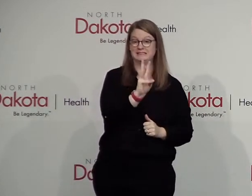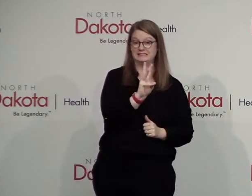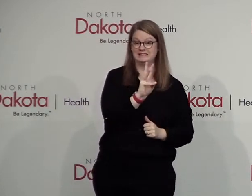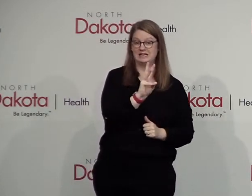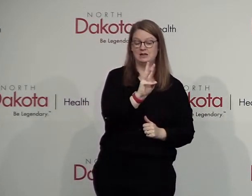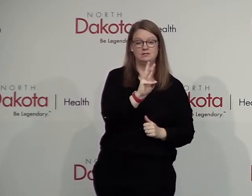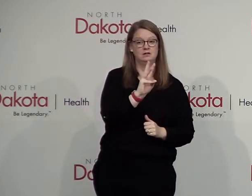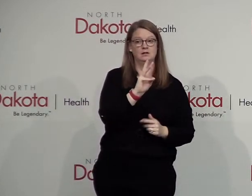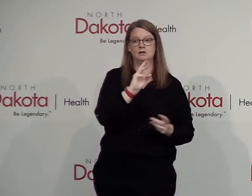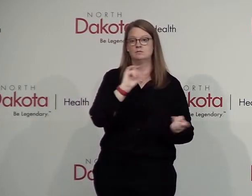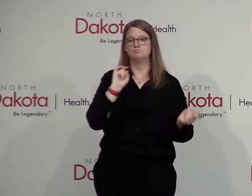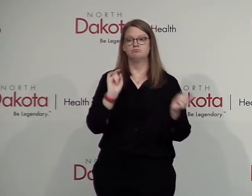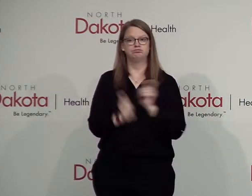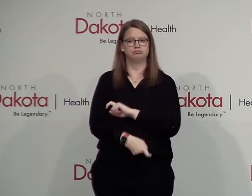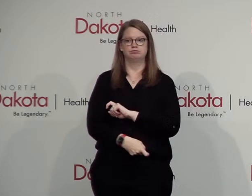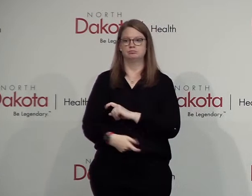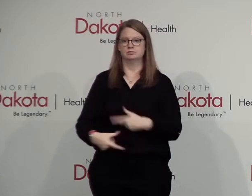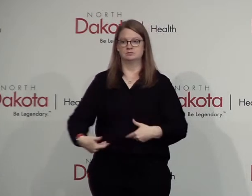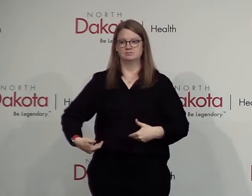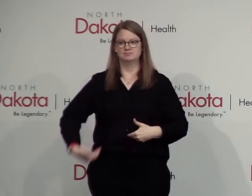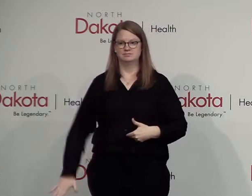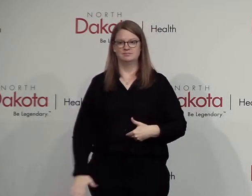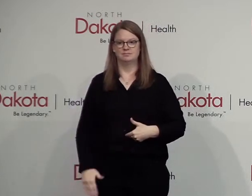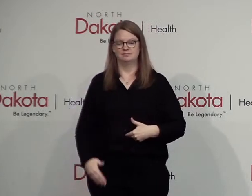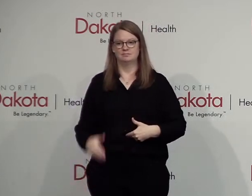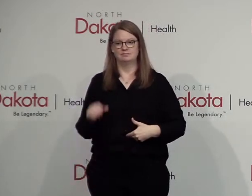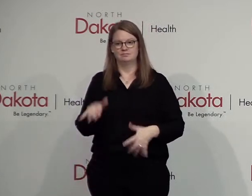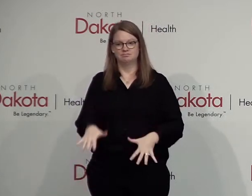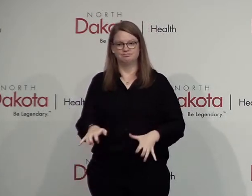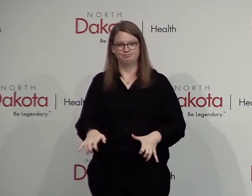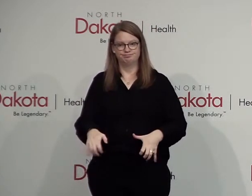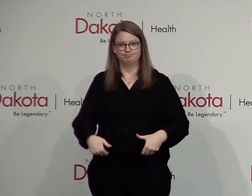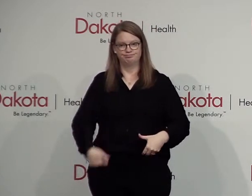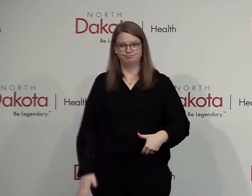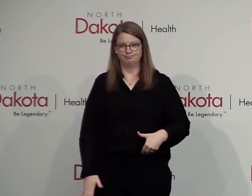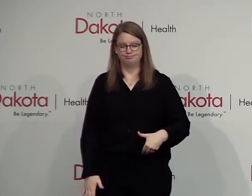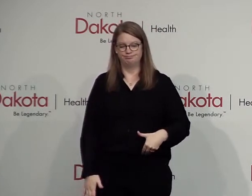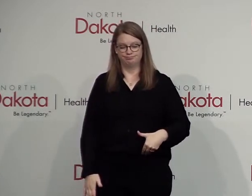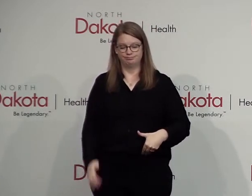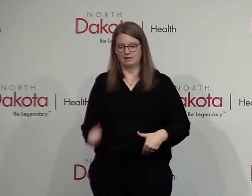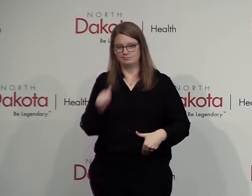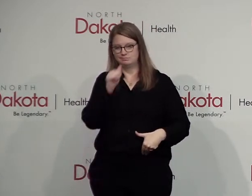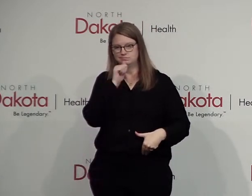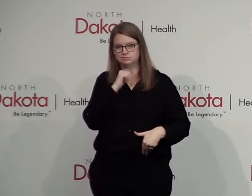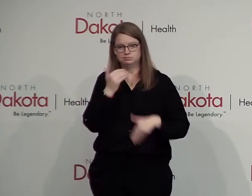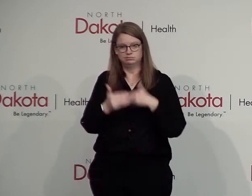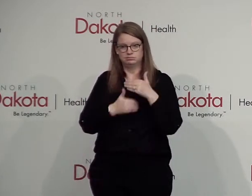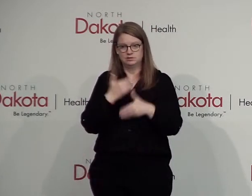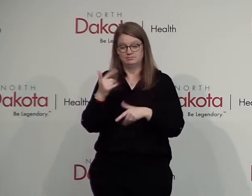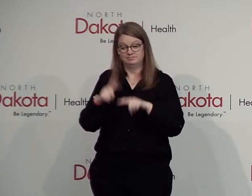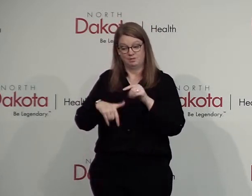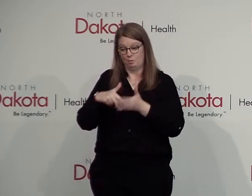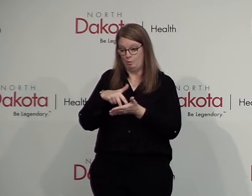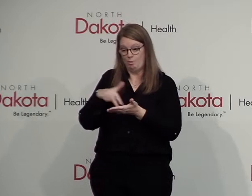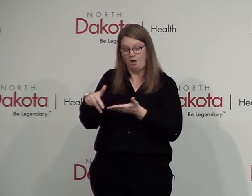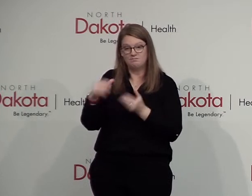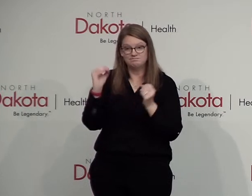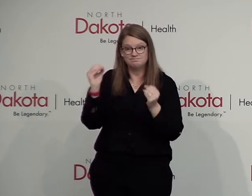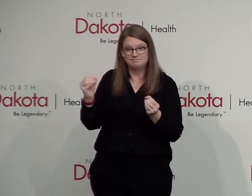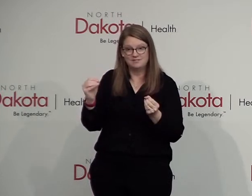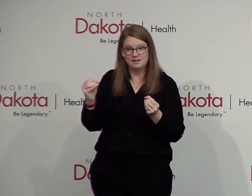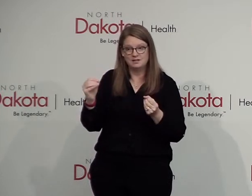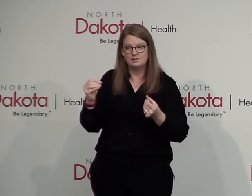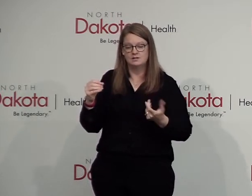was paralyzed from the waist down and dealt with that for the entire rest of his life, and of course, I had a chance